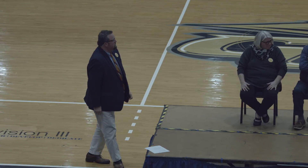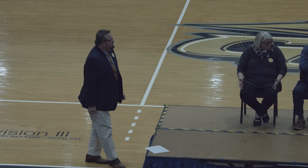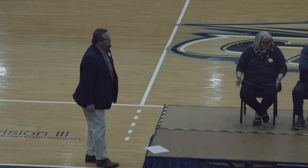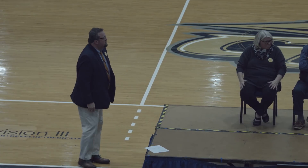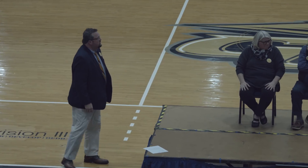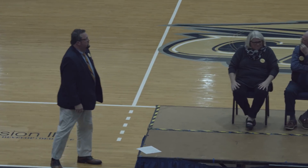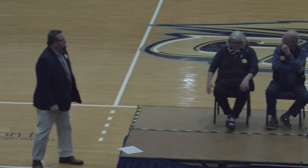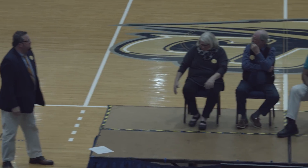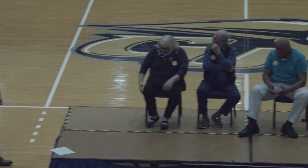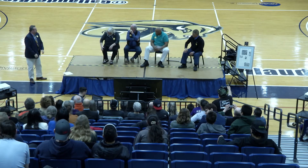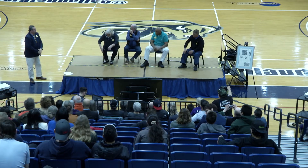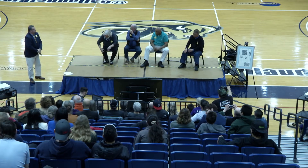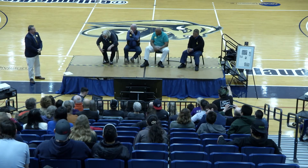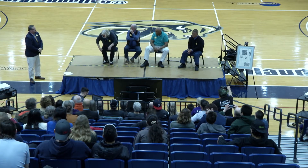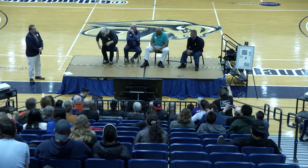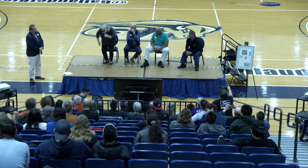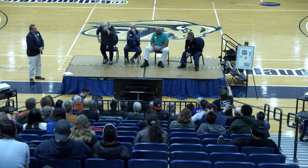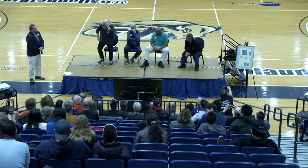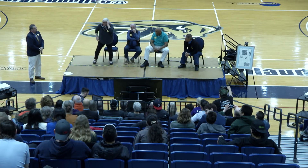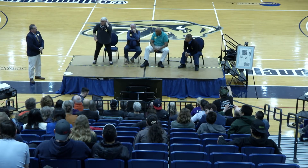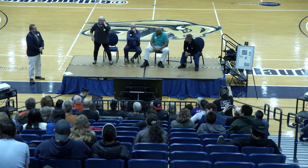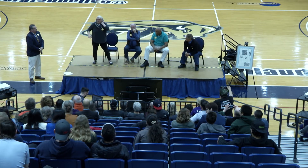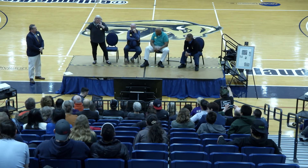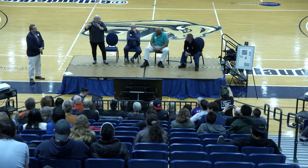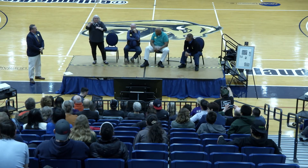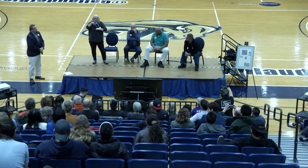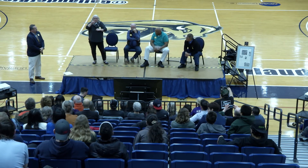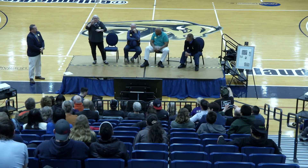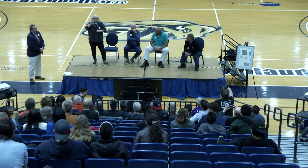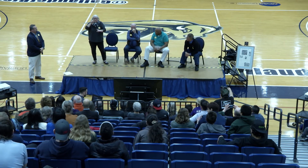share with us to wrap up your recollections of the events.